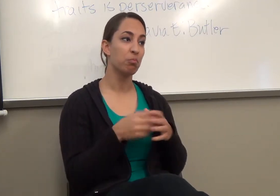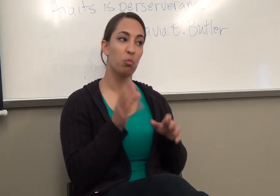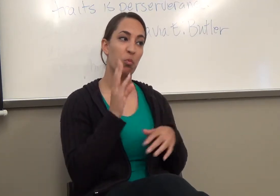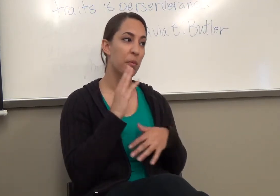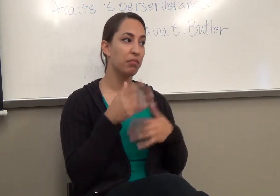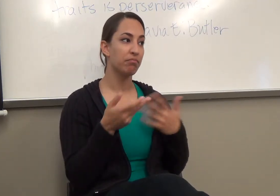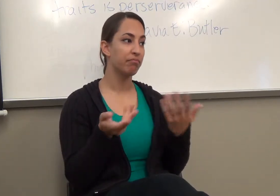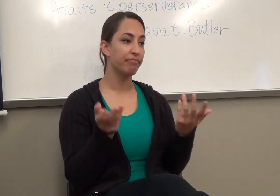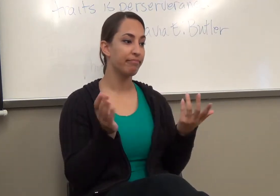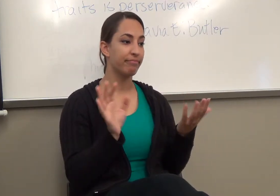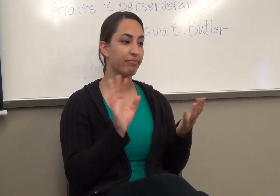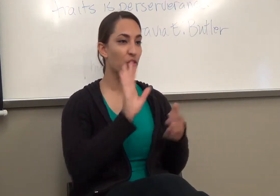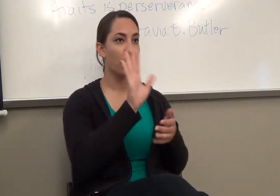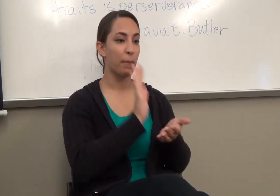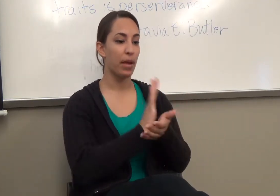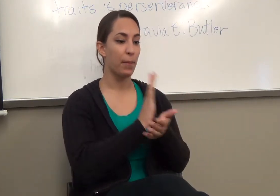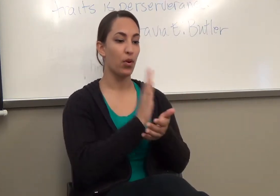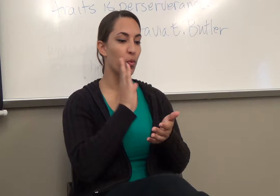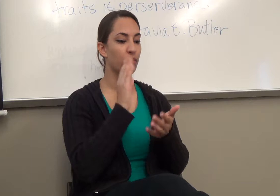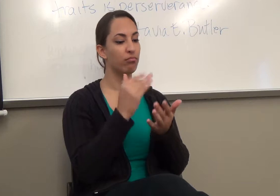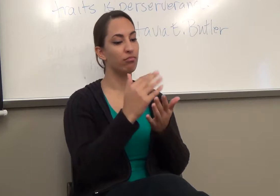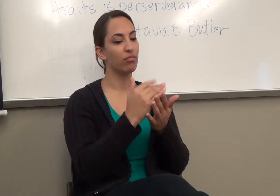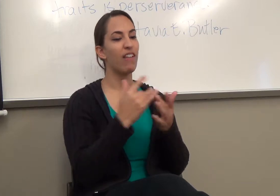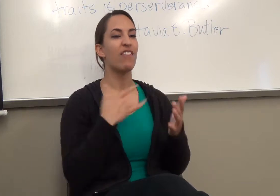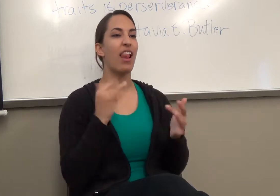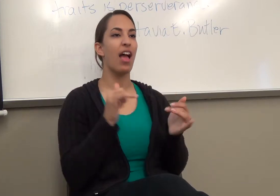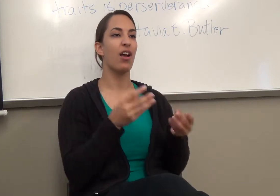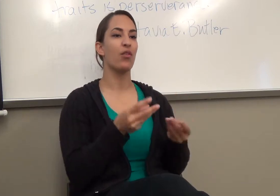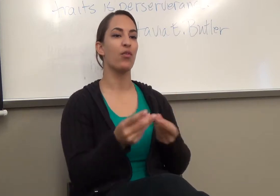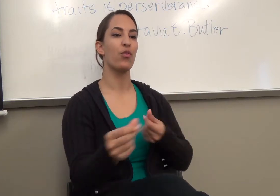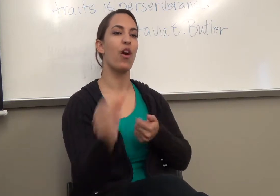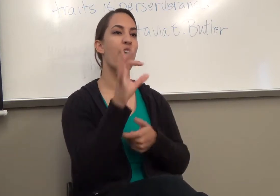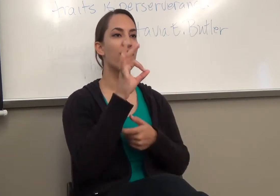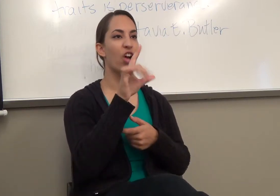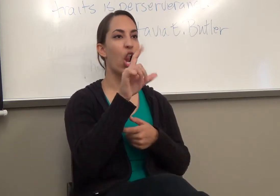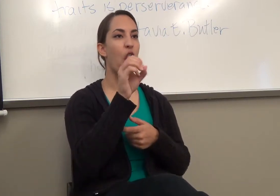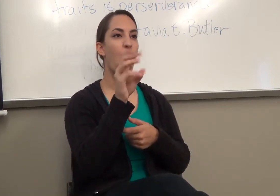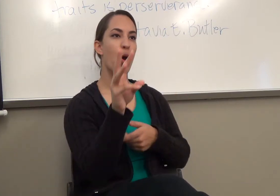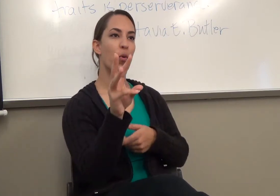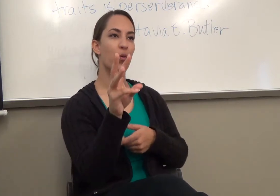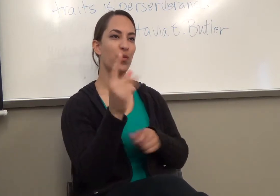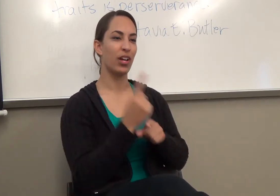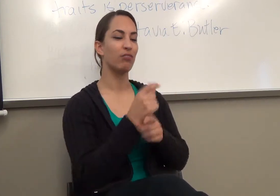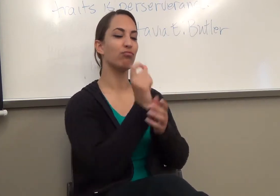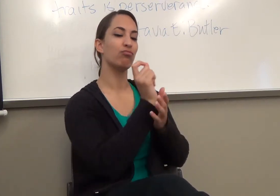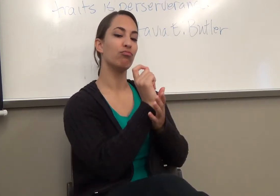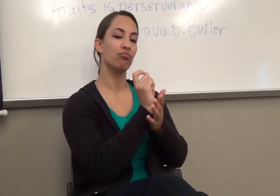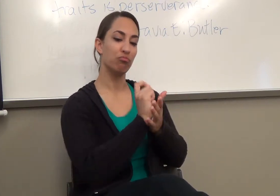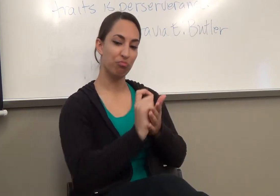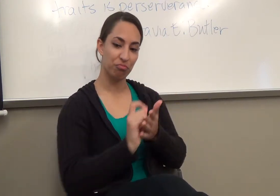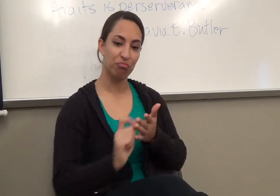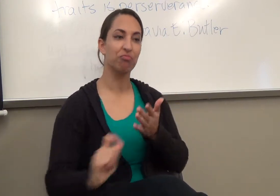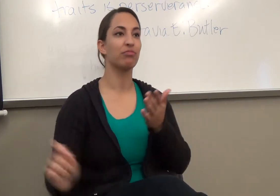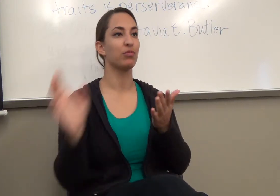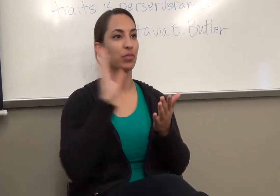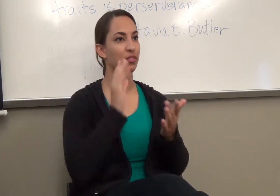your paper's going to just flow, right? And like we said, when you get to writing a 10-page paper or a